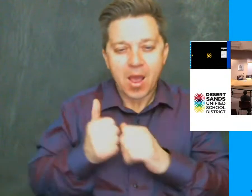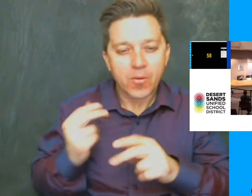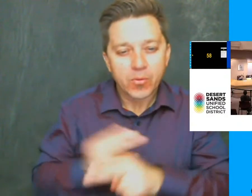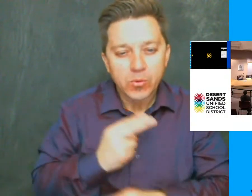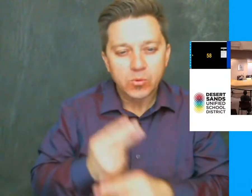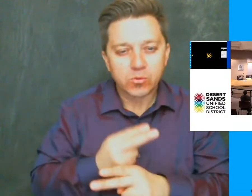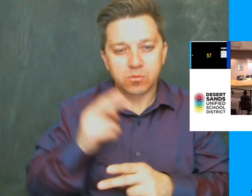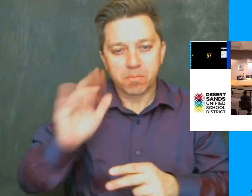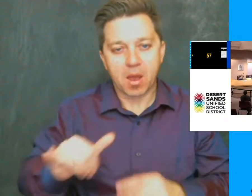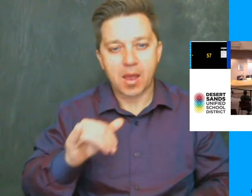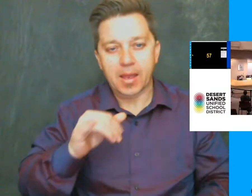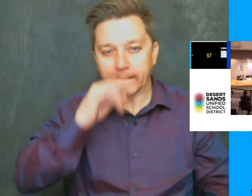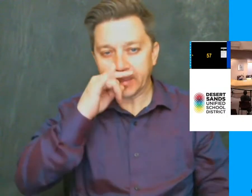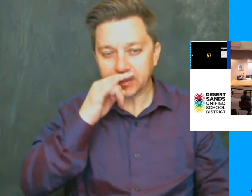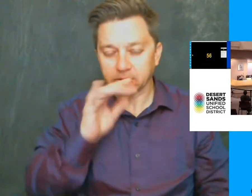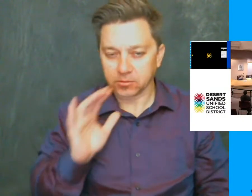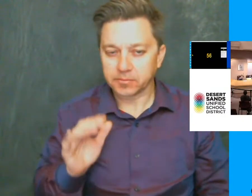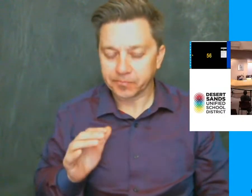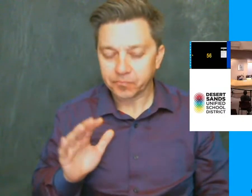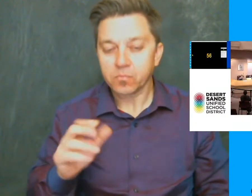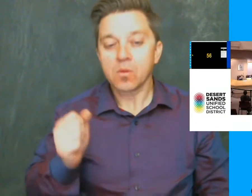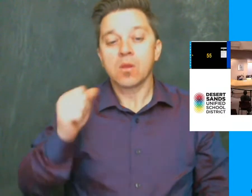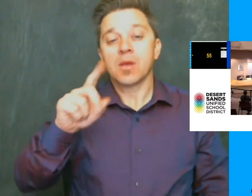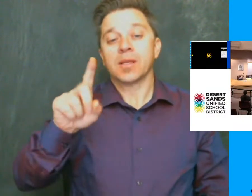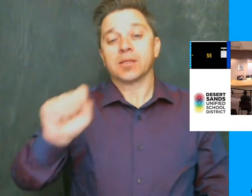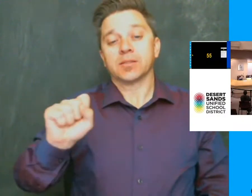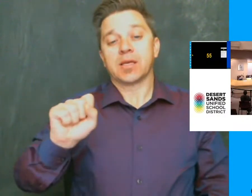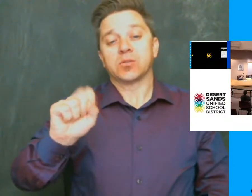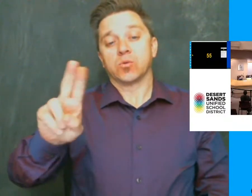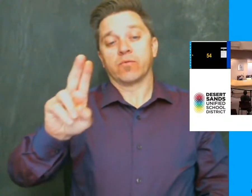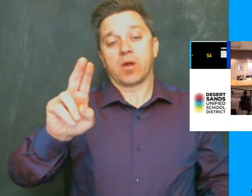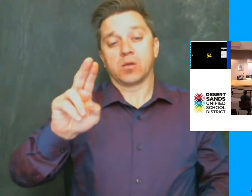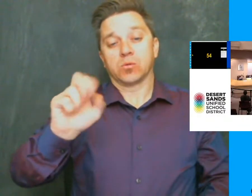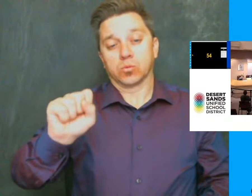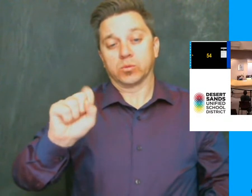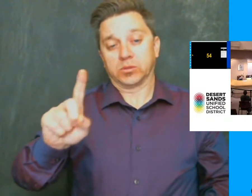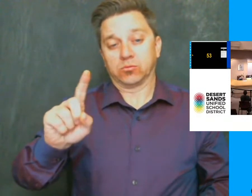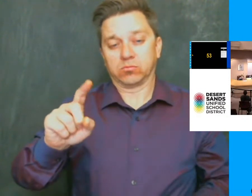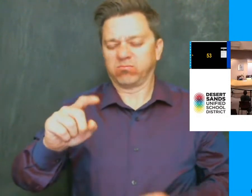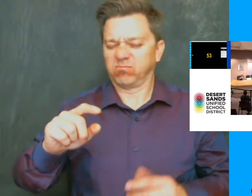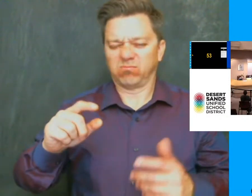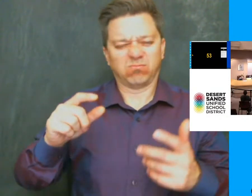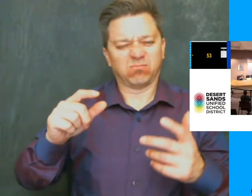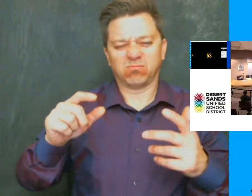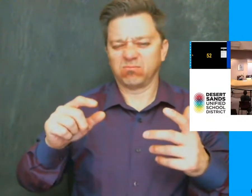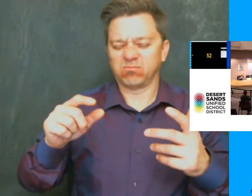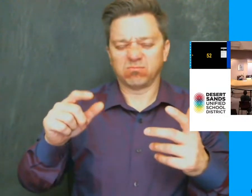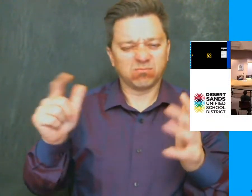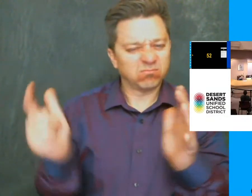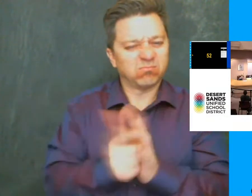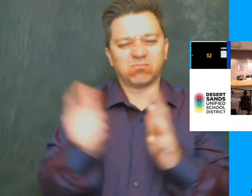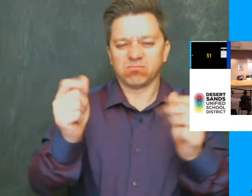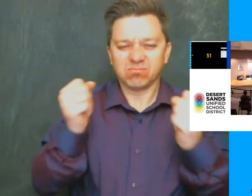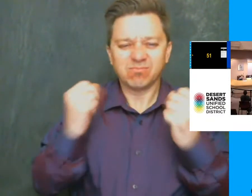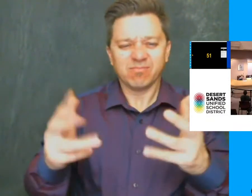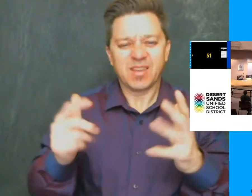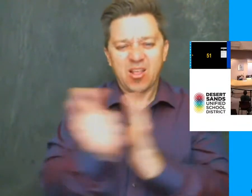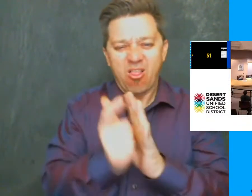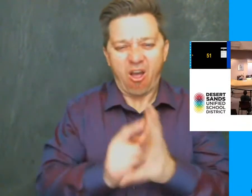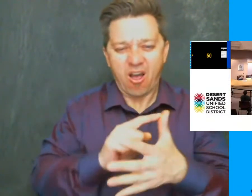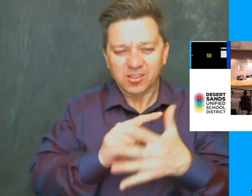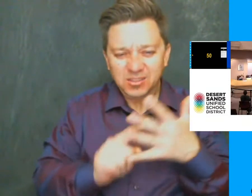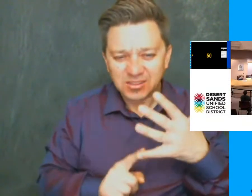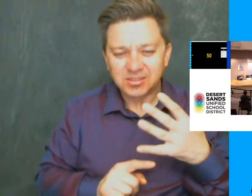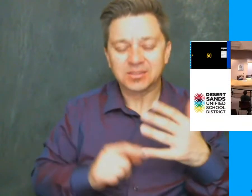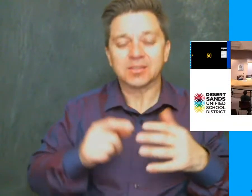kids. Desert Sands Unified School District is clearly in violation of multiple laws. Our children might not be forced